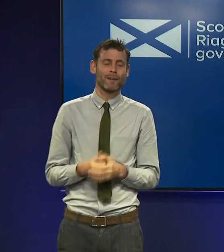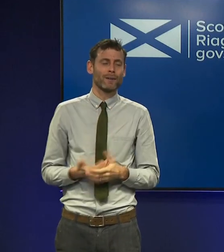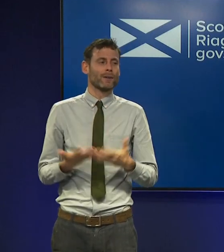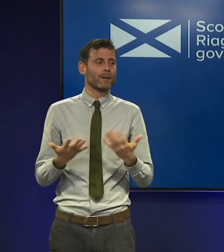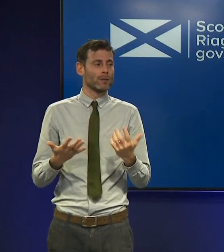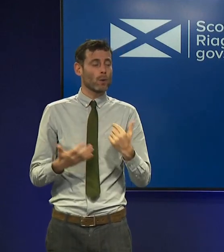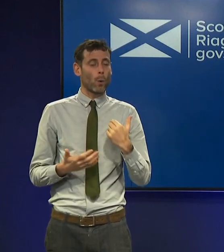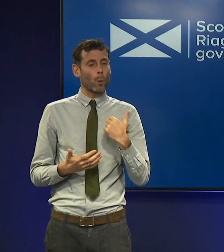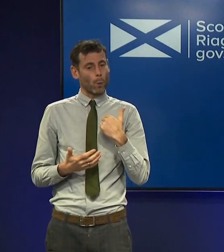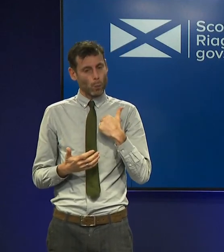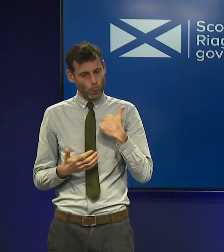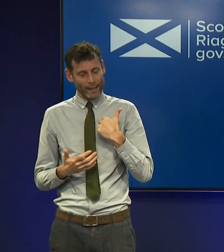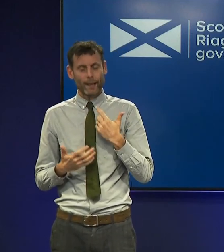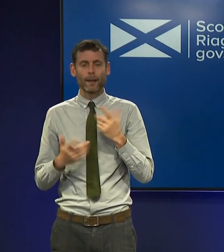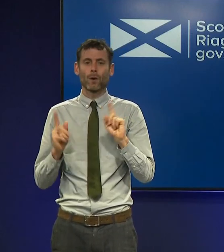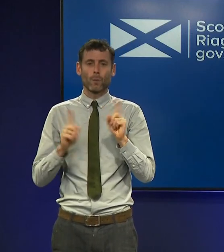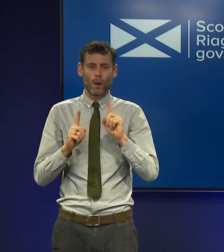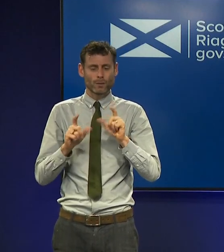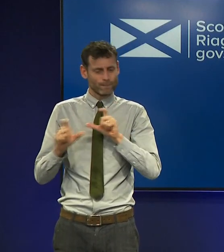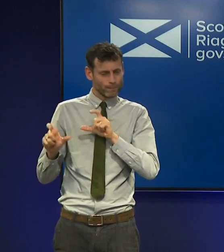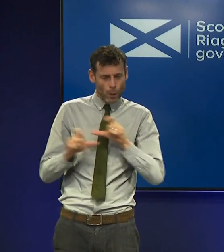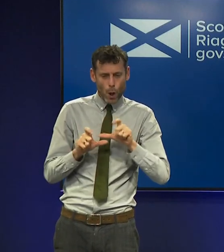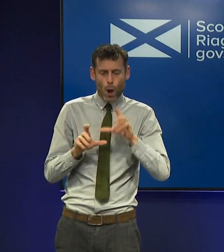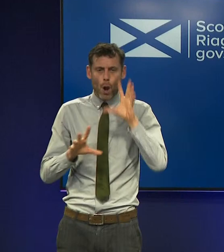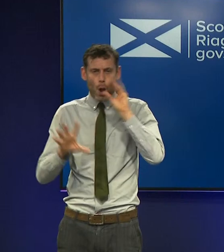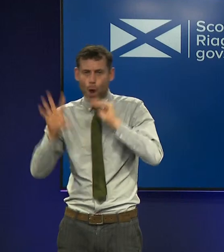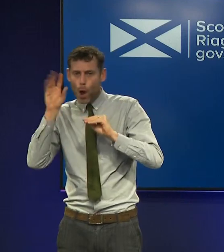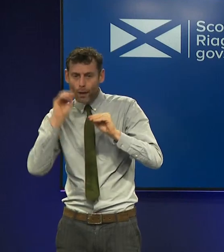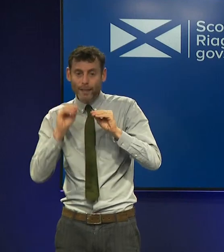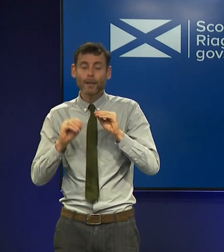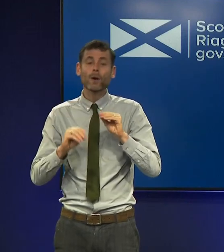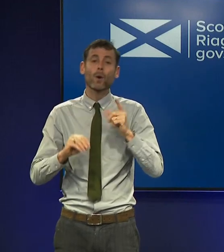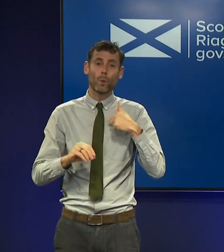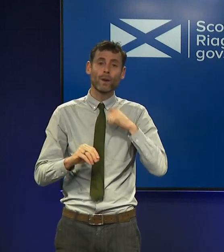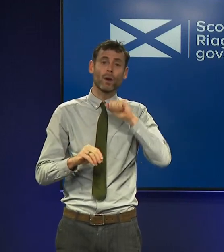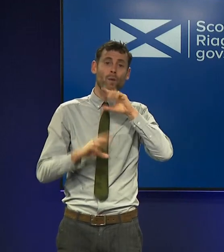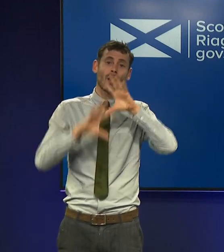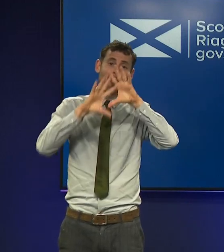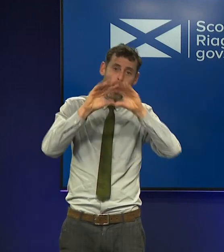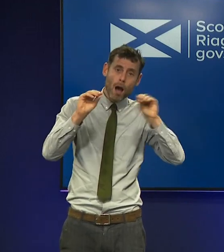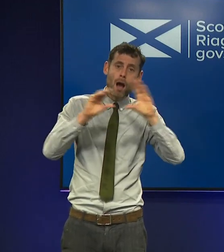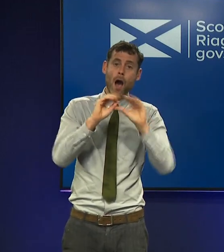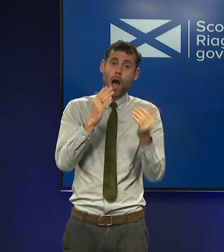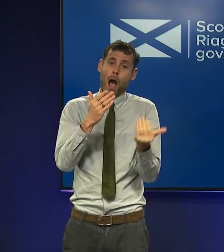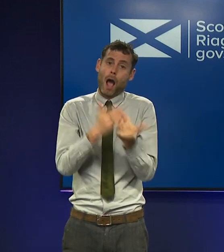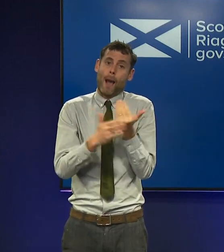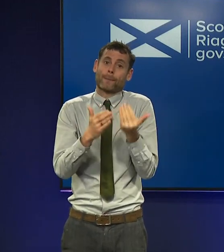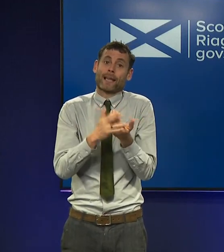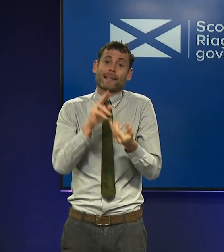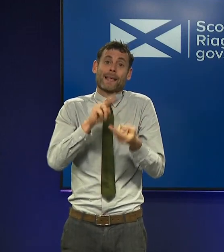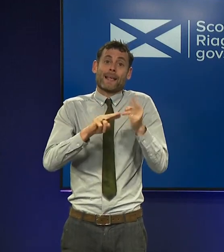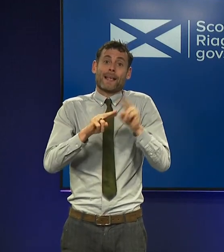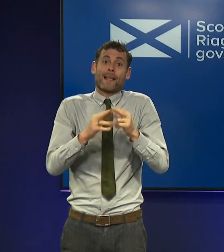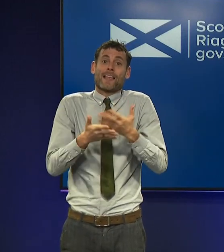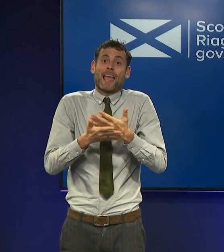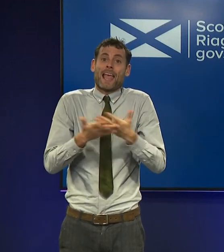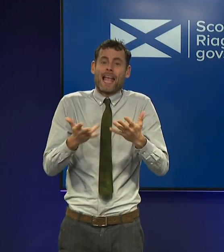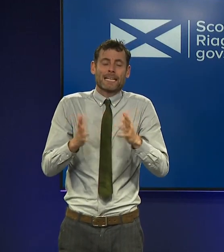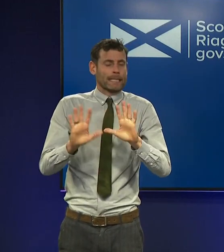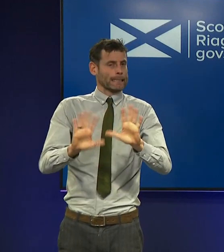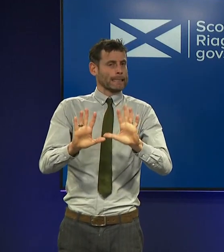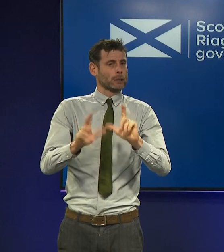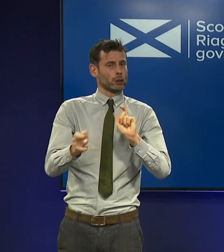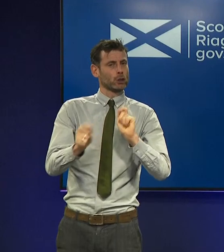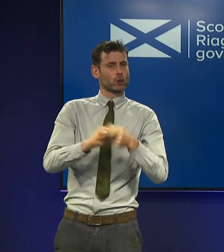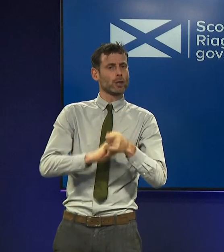variant, and to tell you as and when and if, because it is an if just now, that changes any of the advice that we are giving,